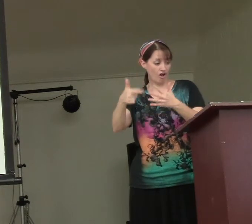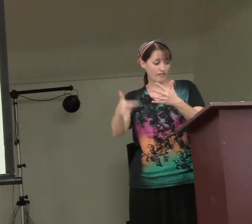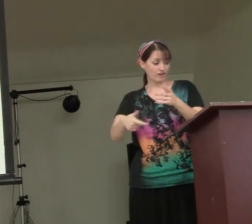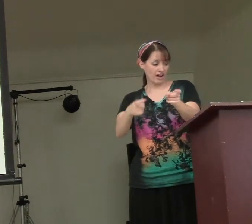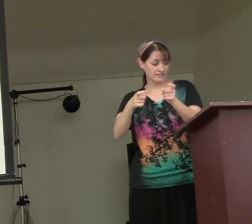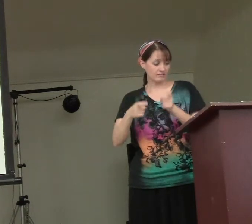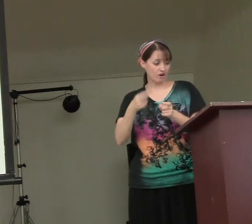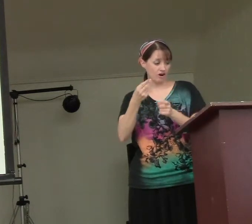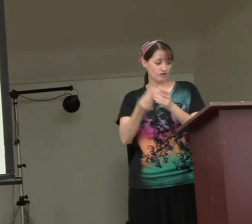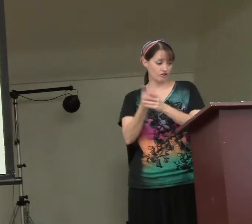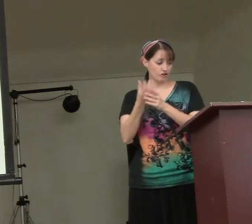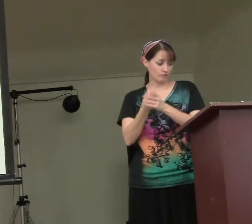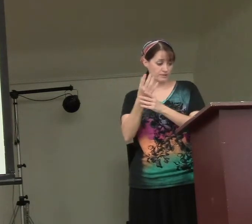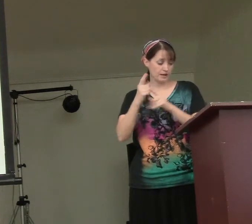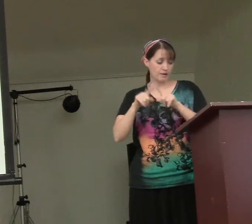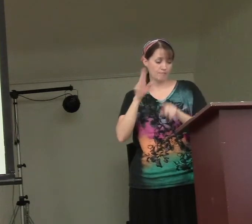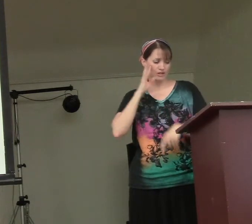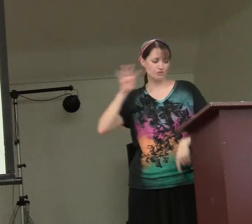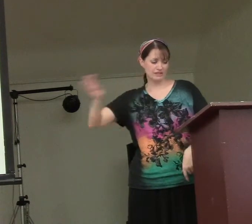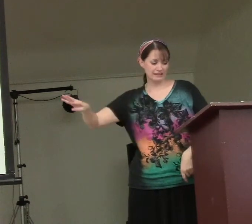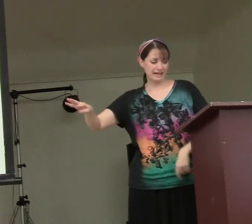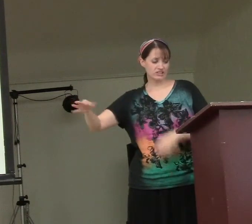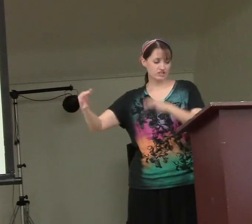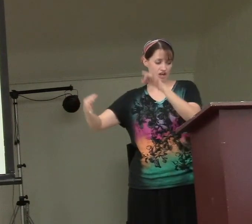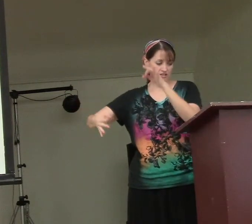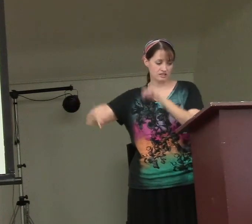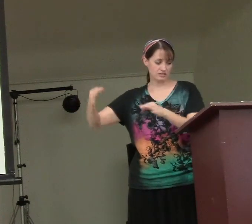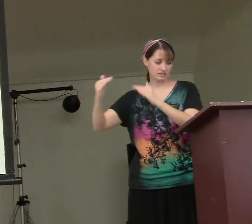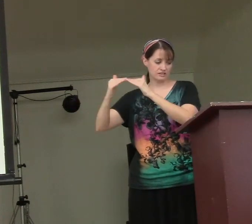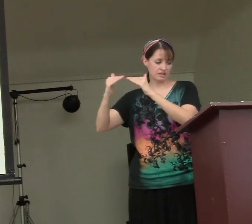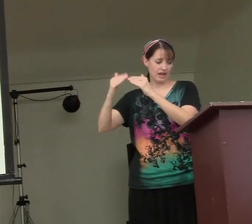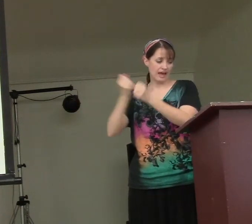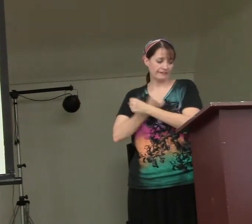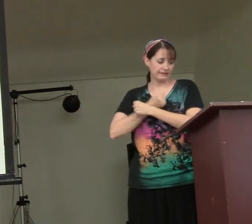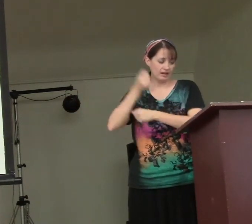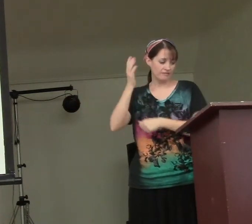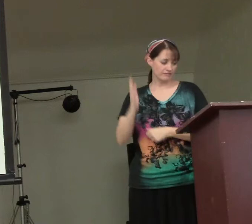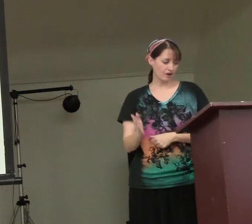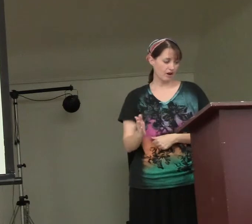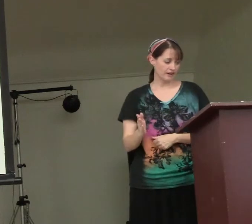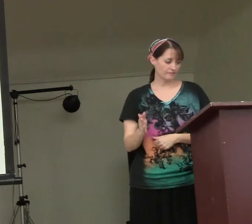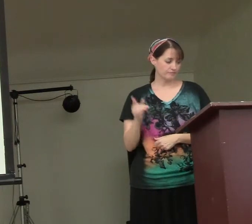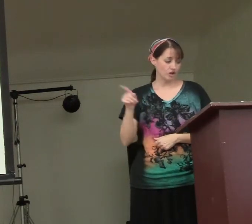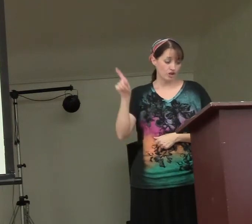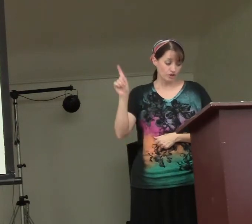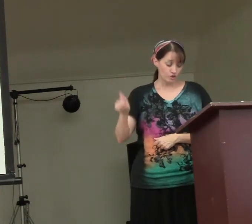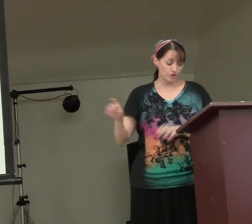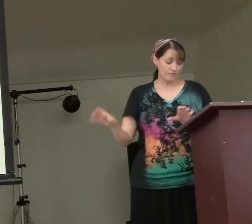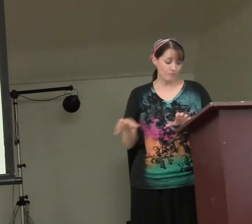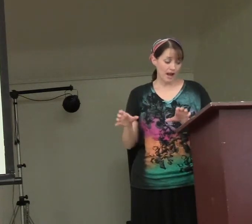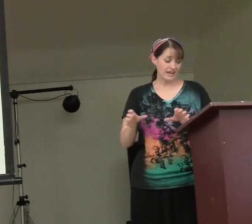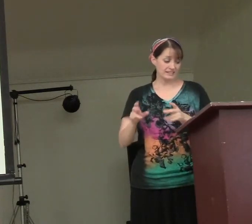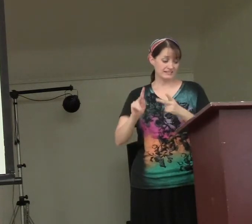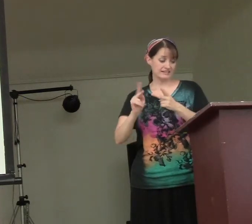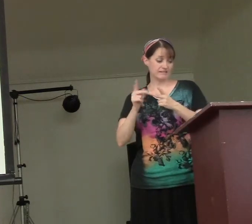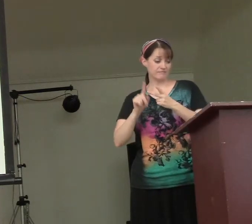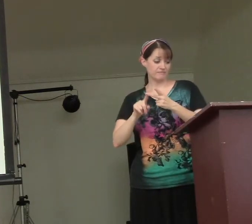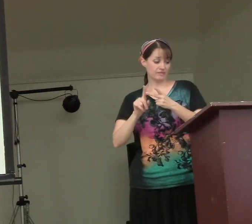other kinds of garden herbs, but you neglect justice and the love of God. You should have practiced the